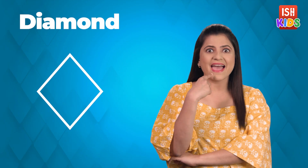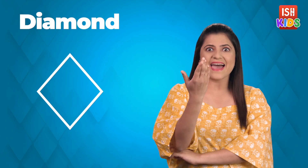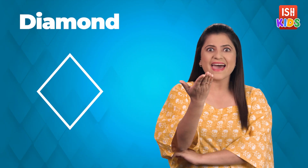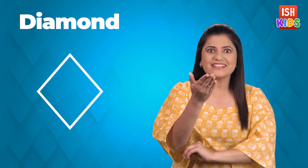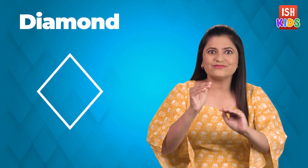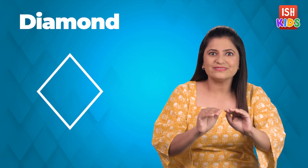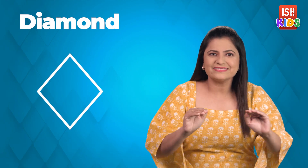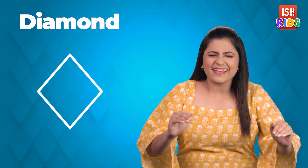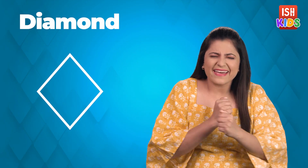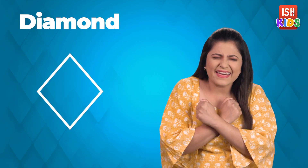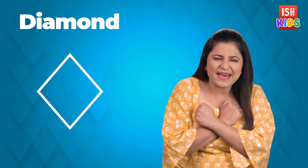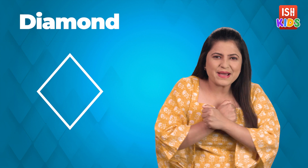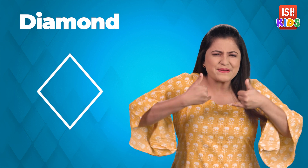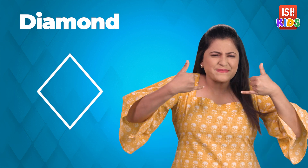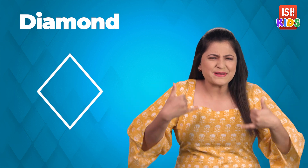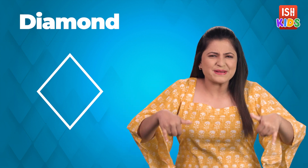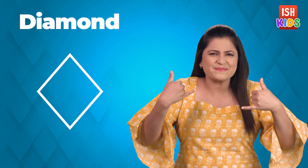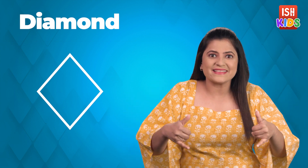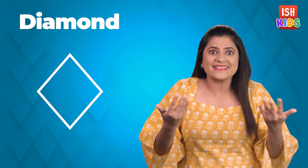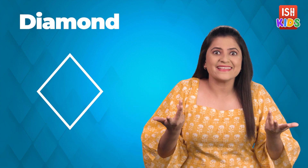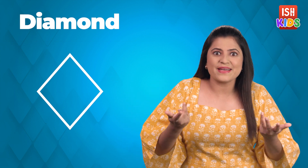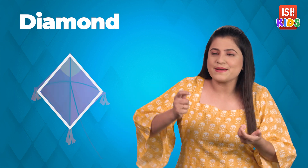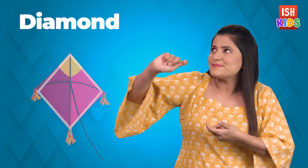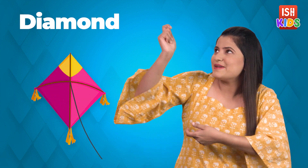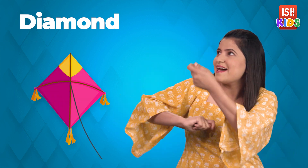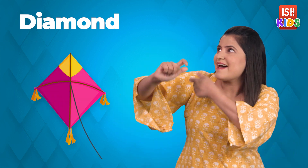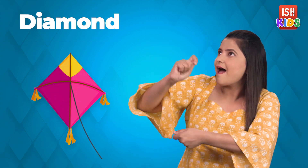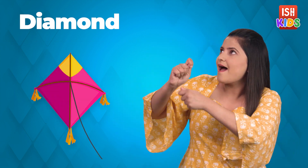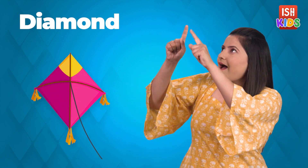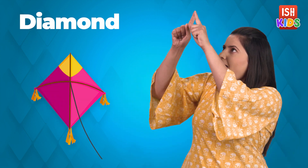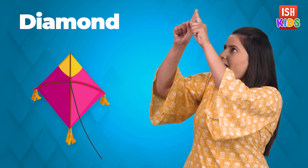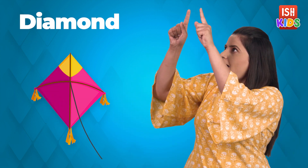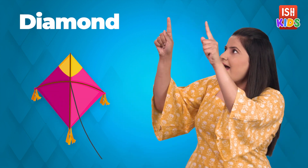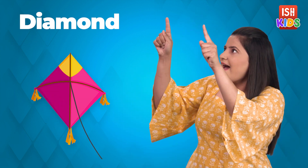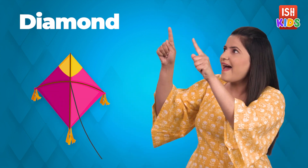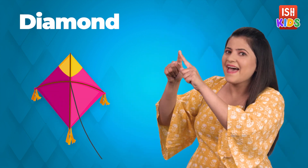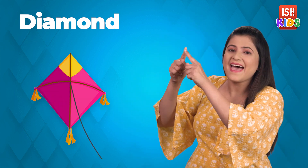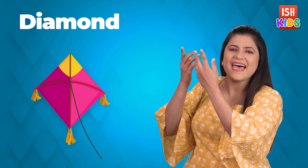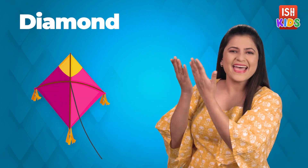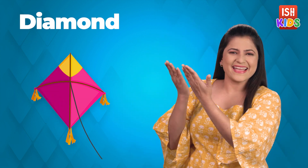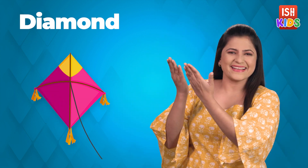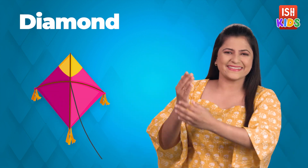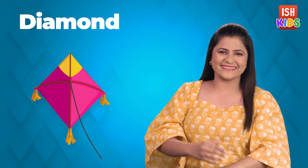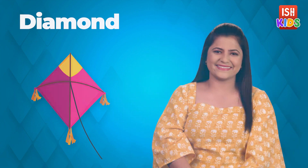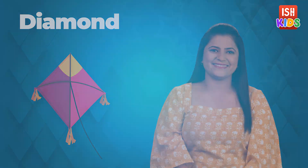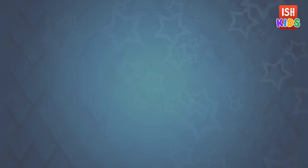Yes, you kids love flying the kite, which is in the diamond shape.